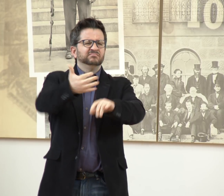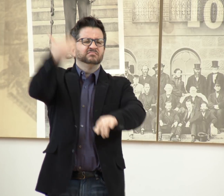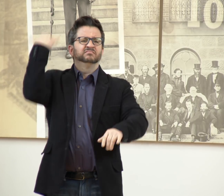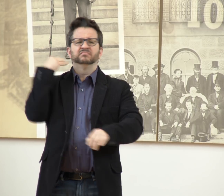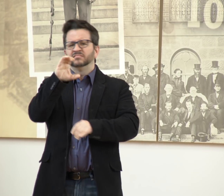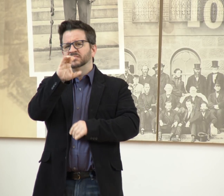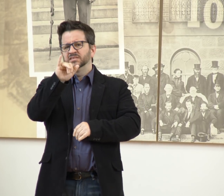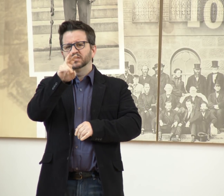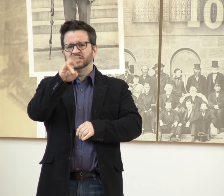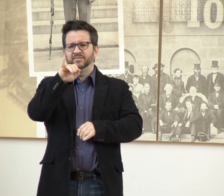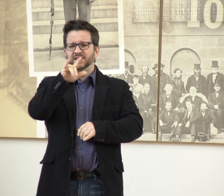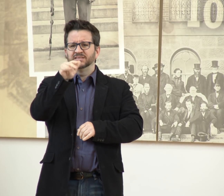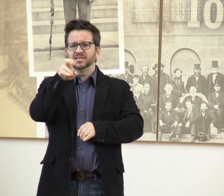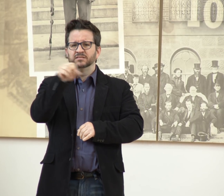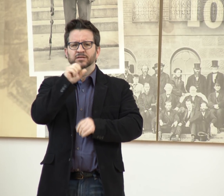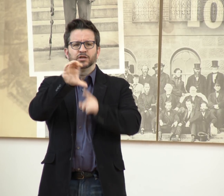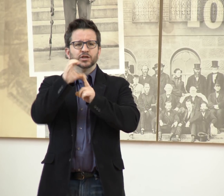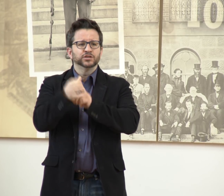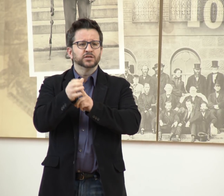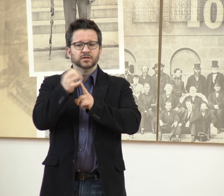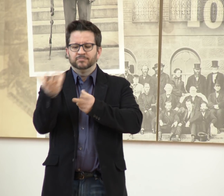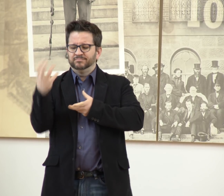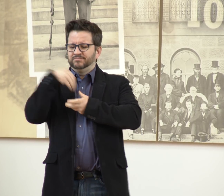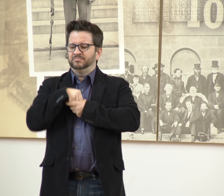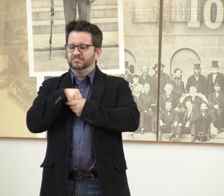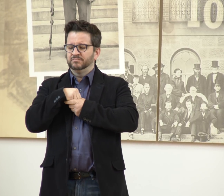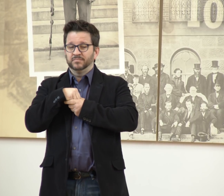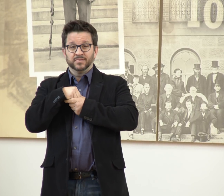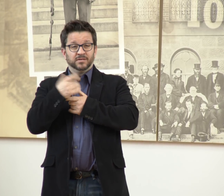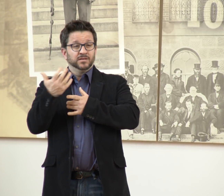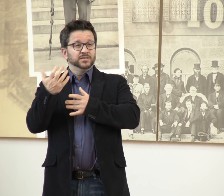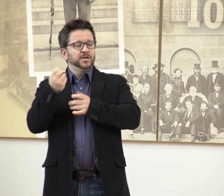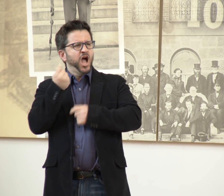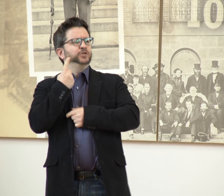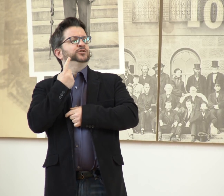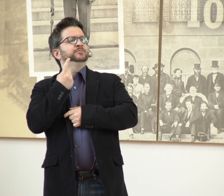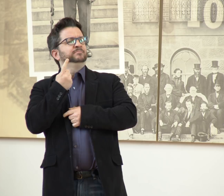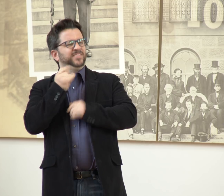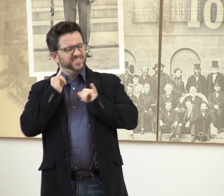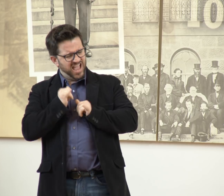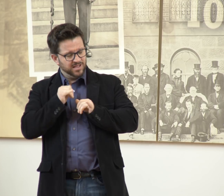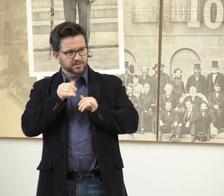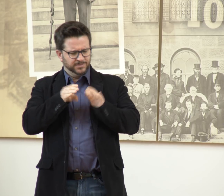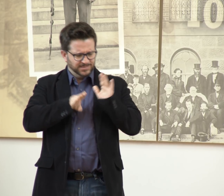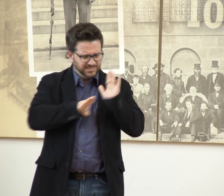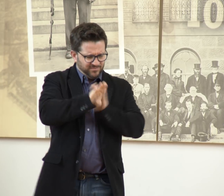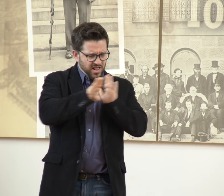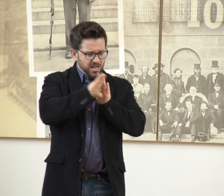has lived that role with civility and courtesy and understanding and